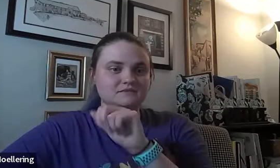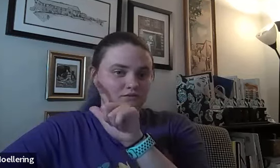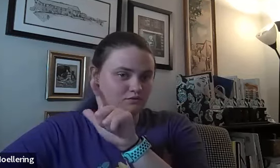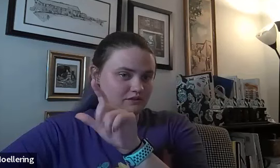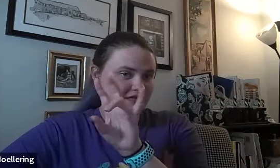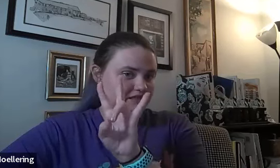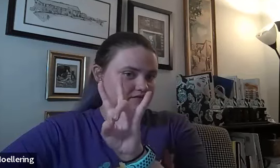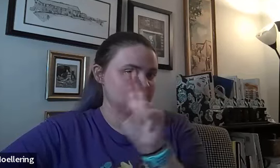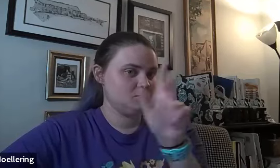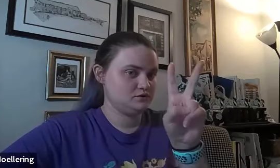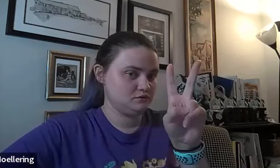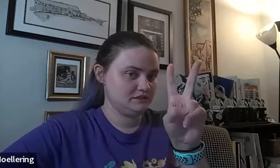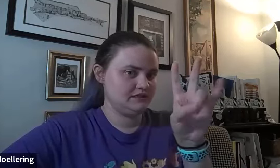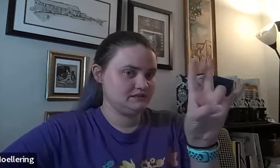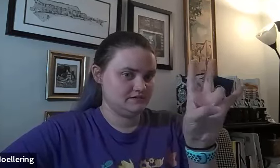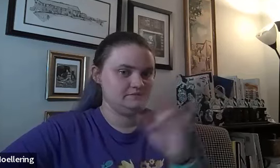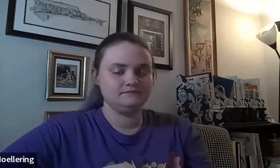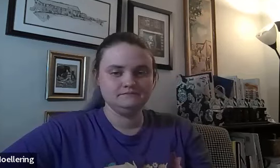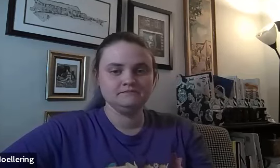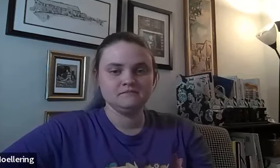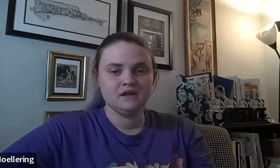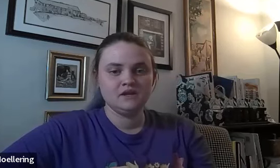So 27 or 27.